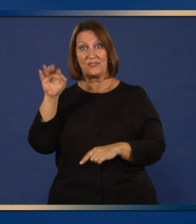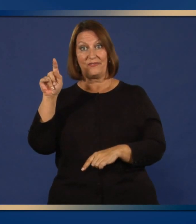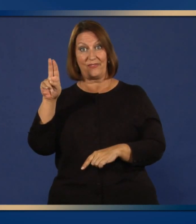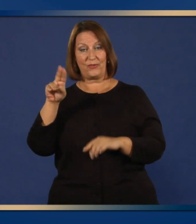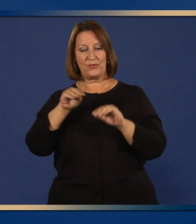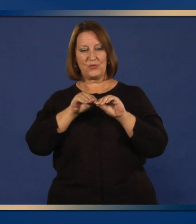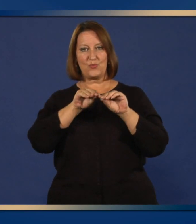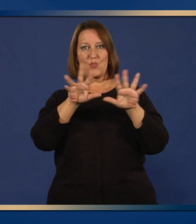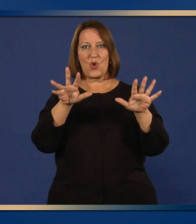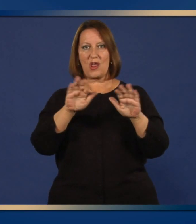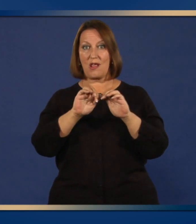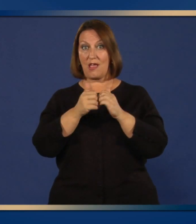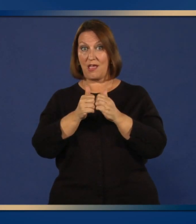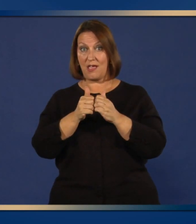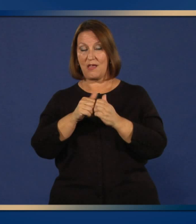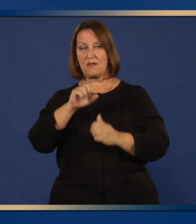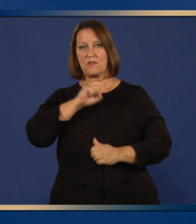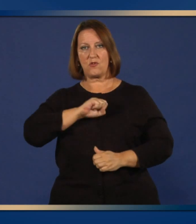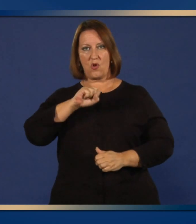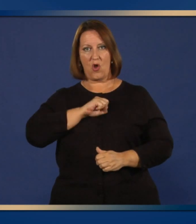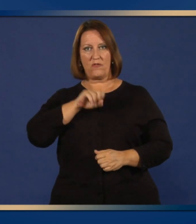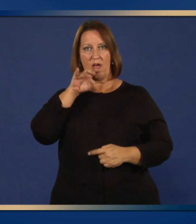way.